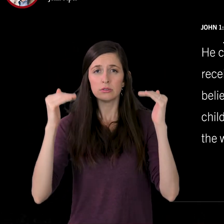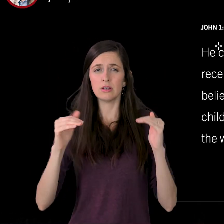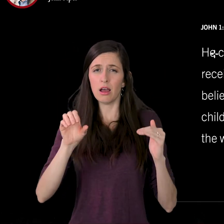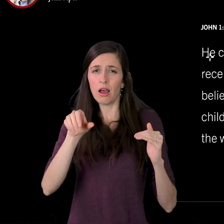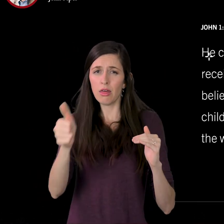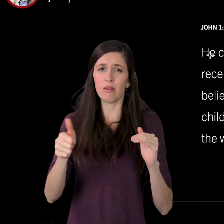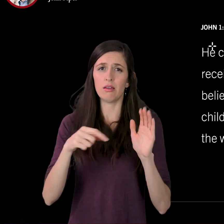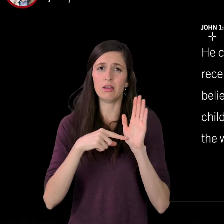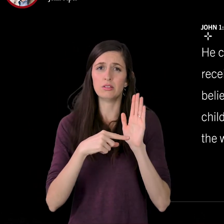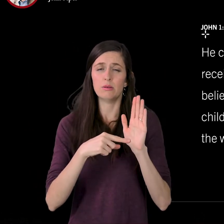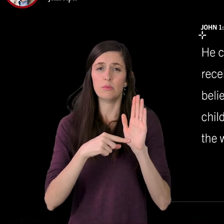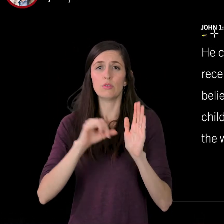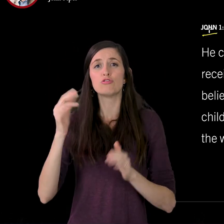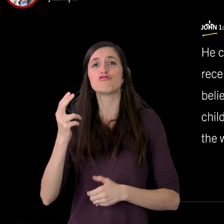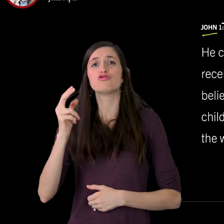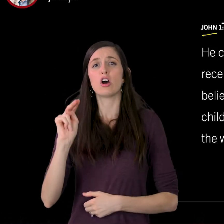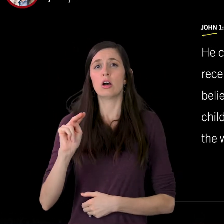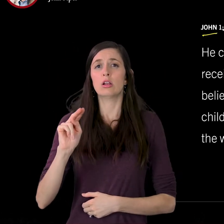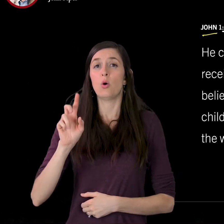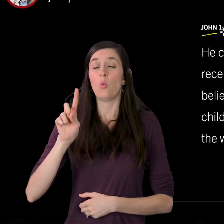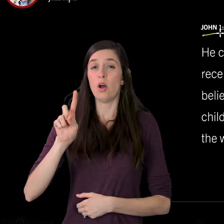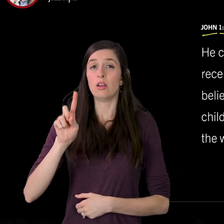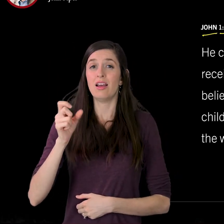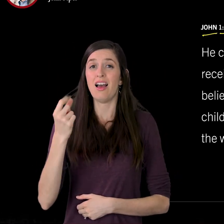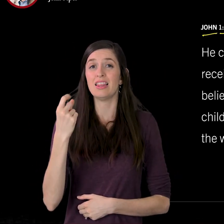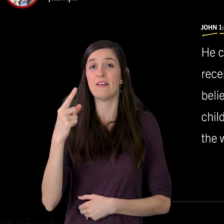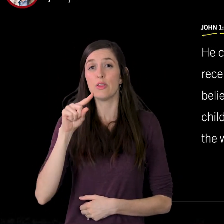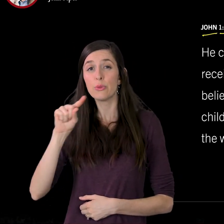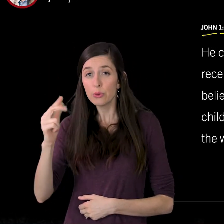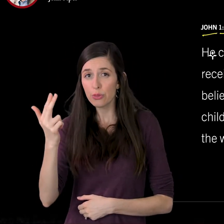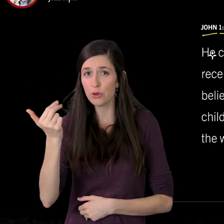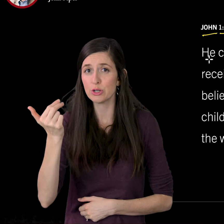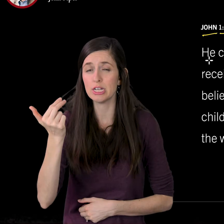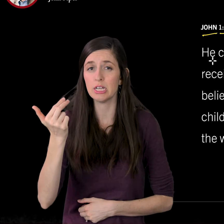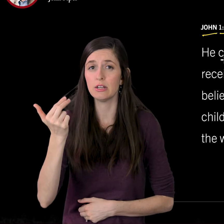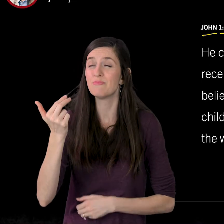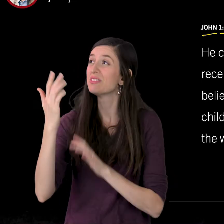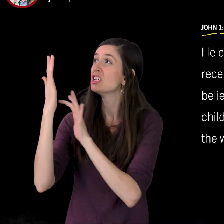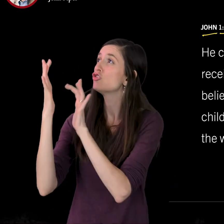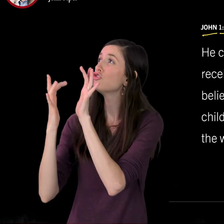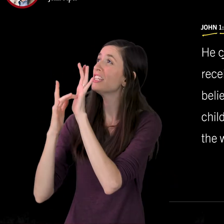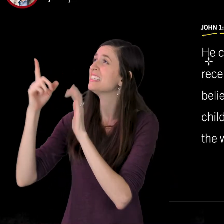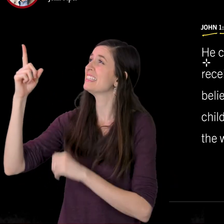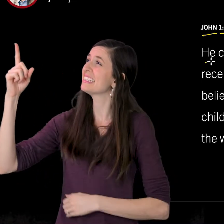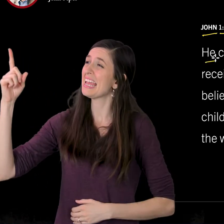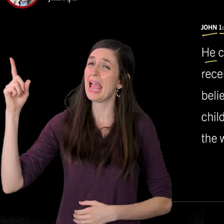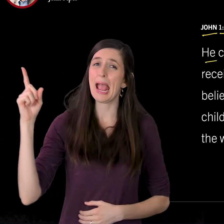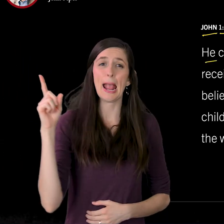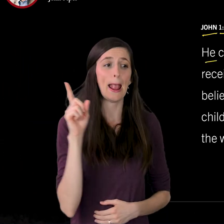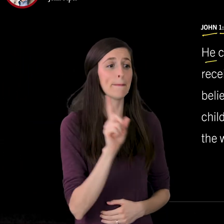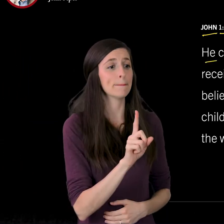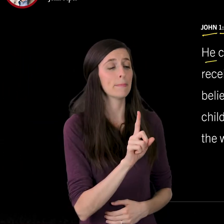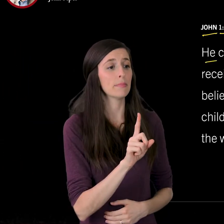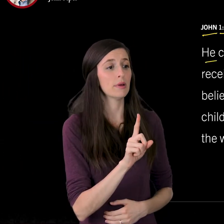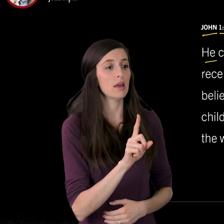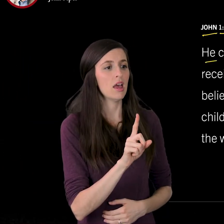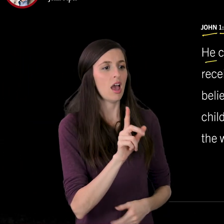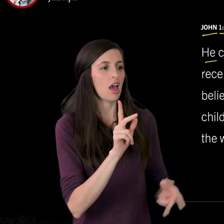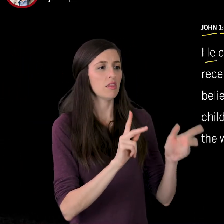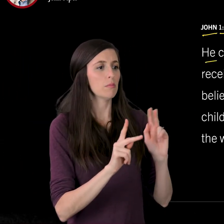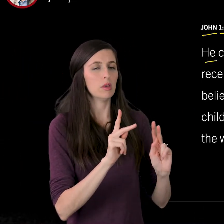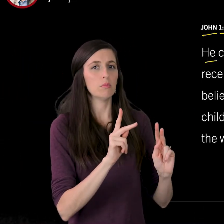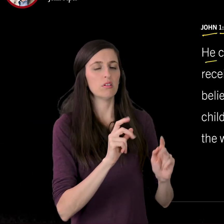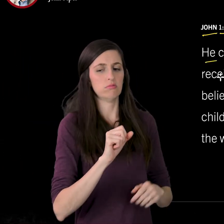here's another way to put it John 1 11 to 13 he came Jesus came to his own